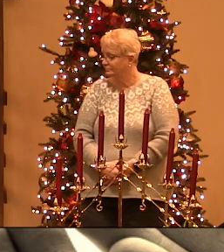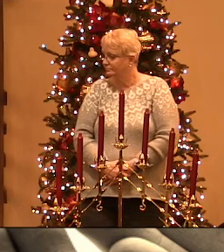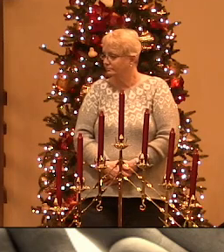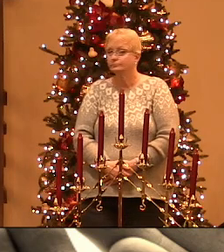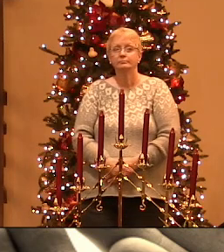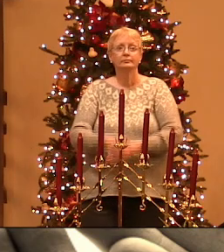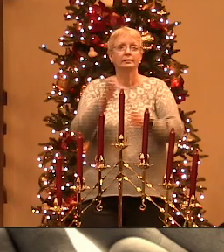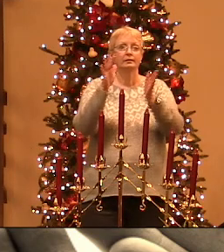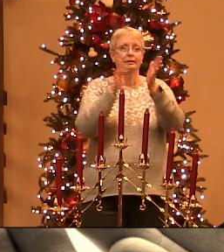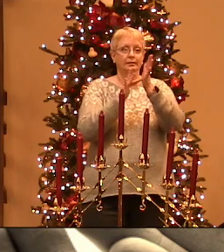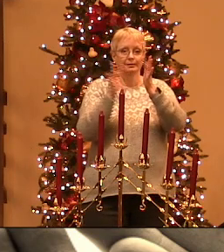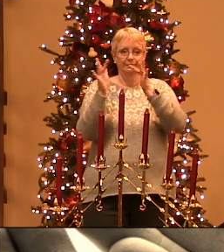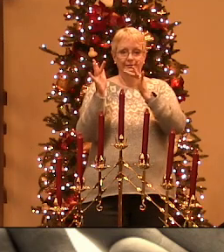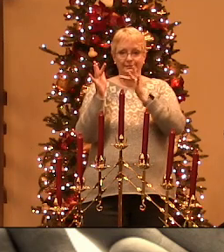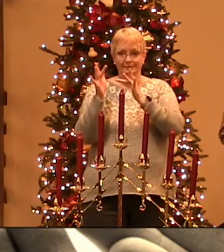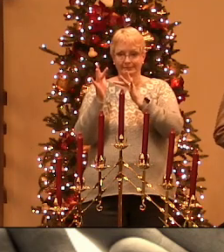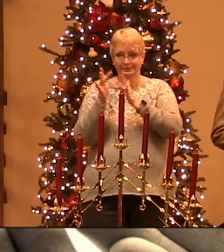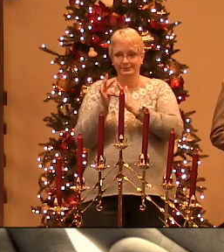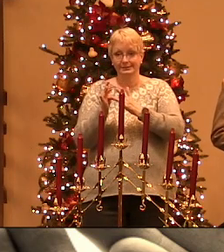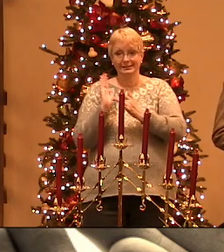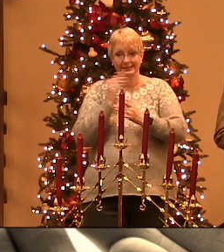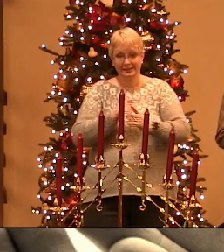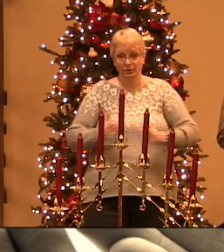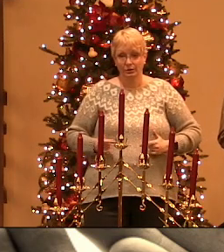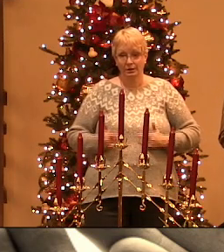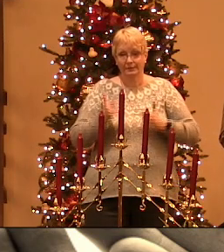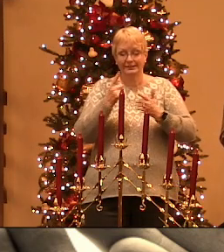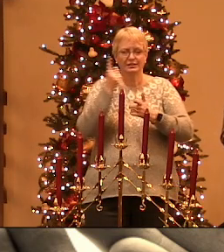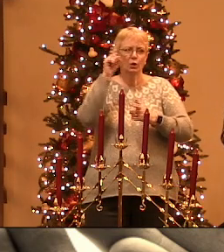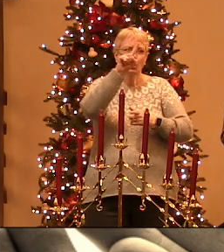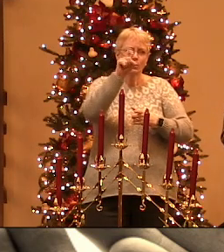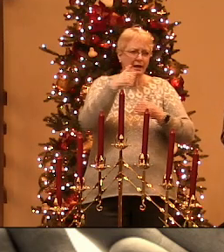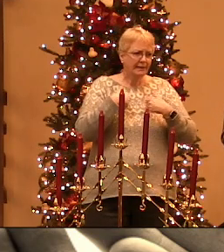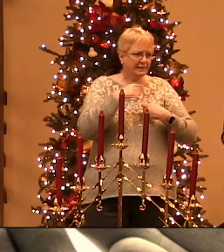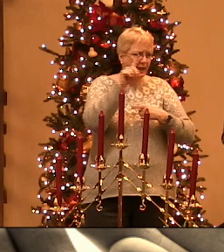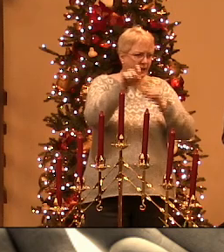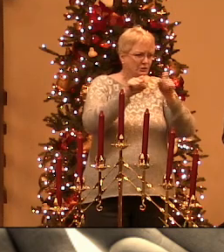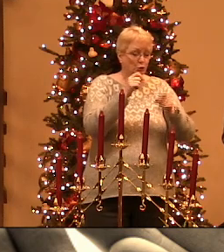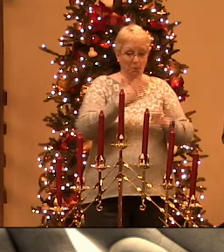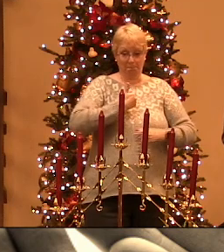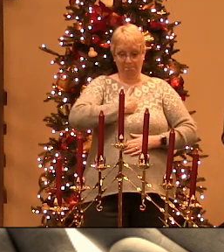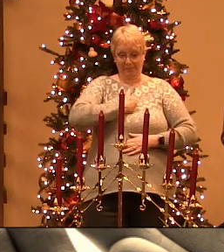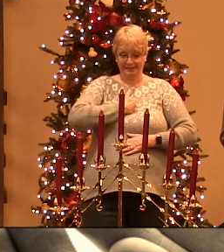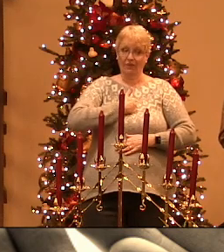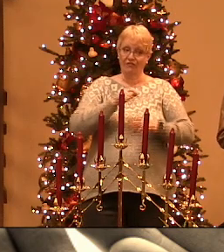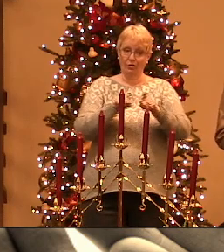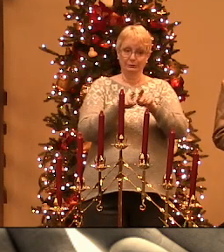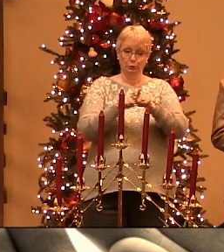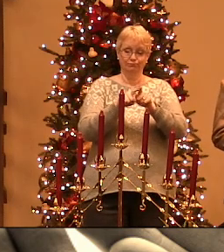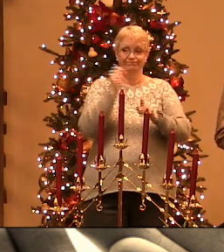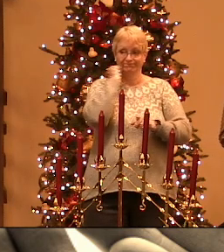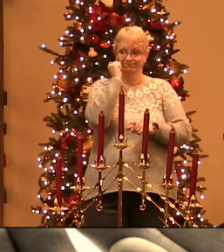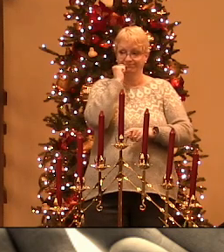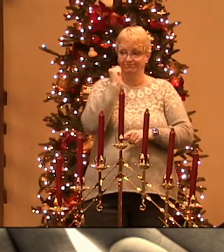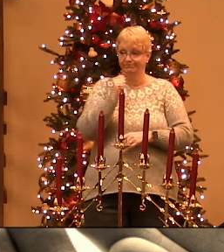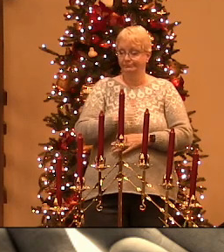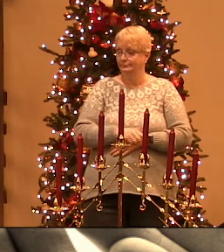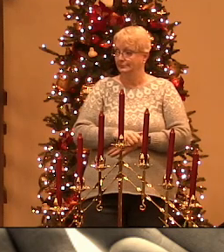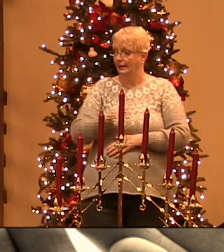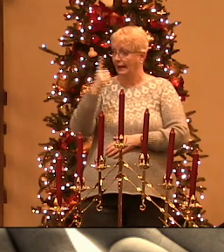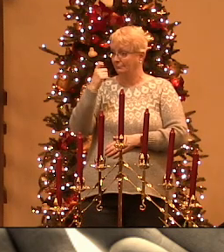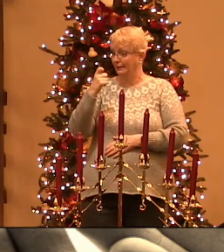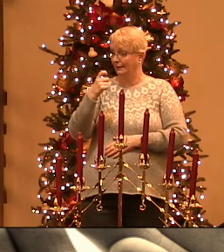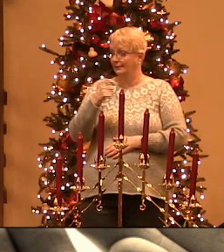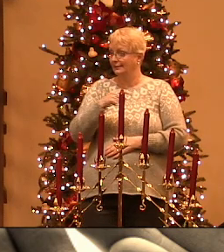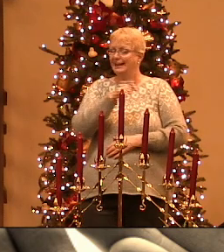Is Jesus everything in our life? That's a question I have to ask myself on a regular basis. And ask